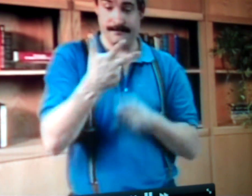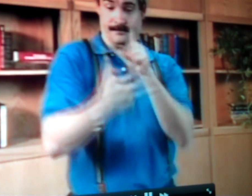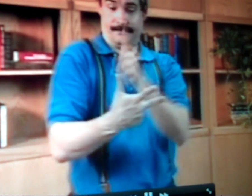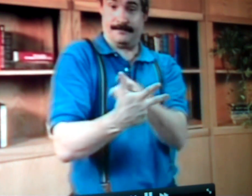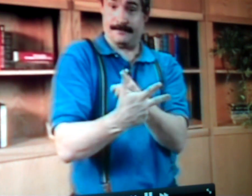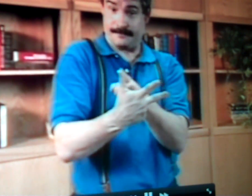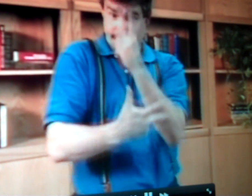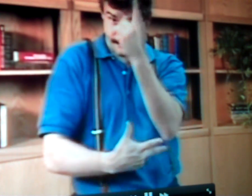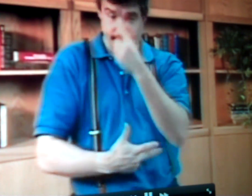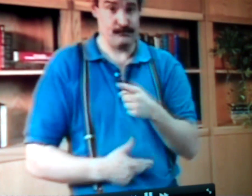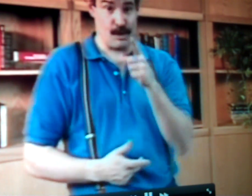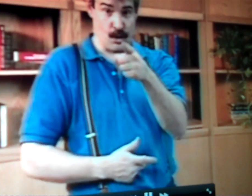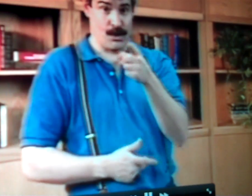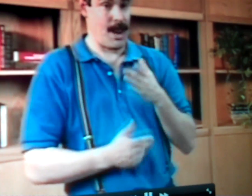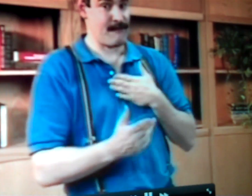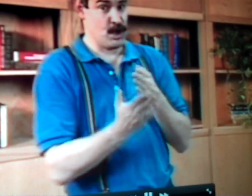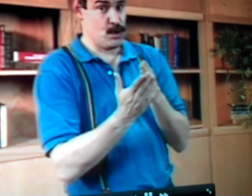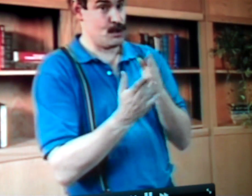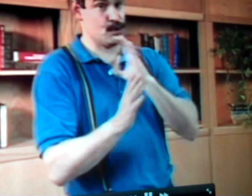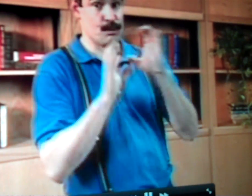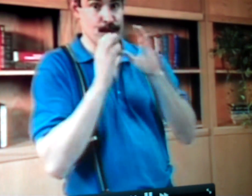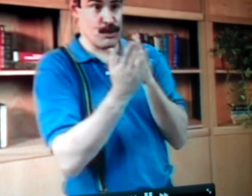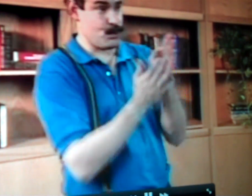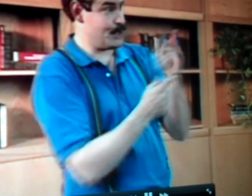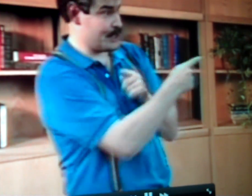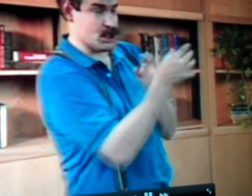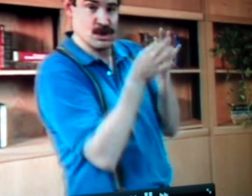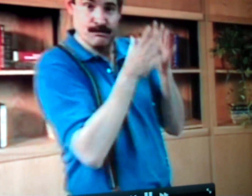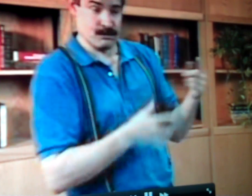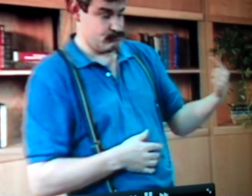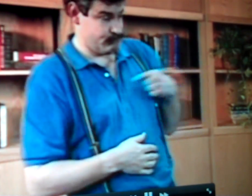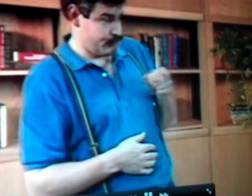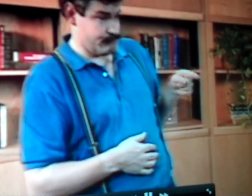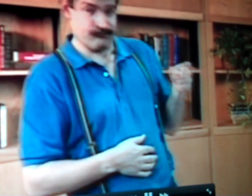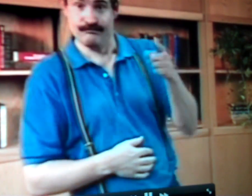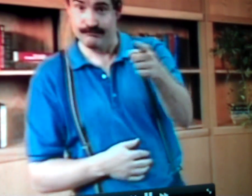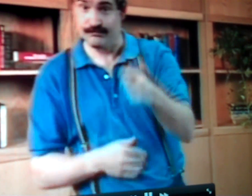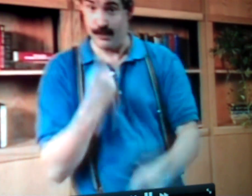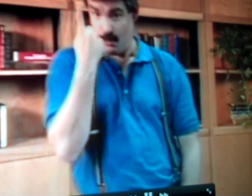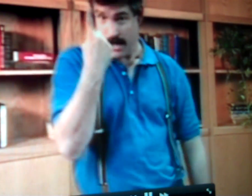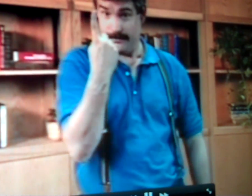I told my students they had 3 different ways to communicate with me. They could talk to the interpreter.